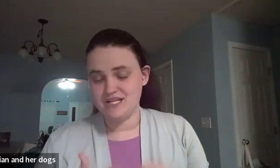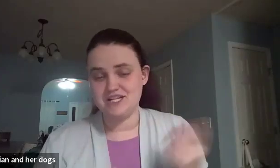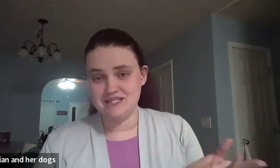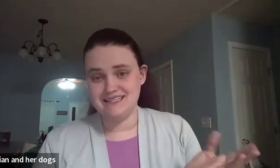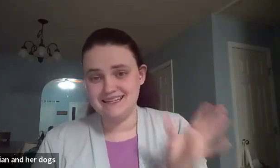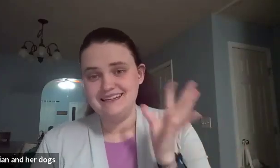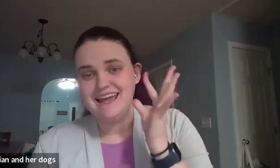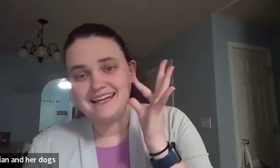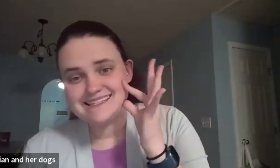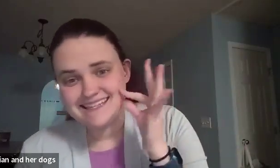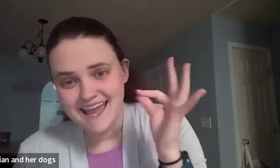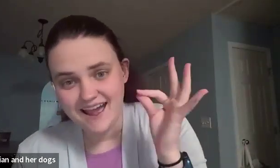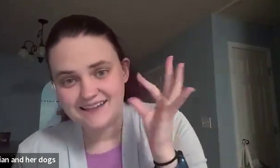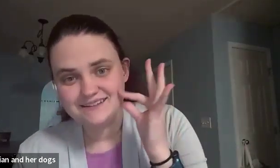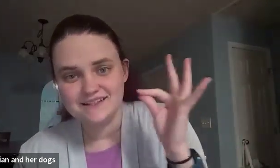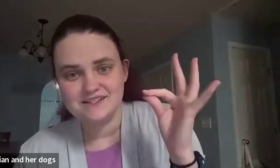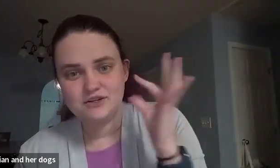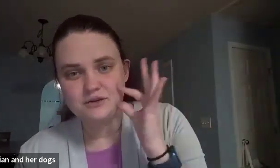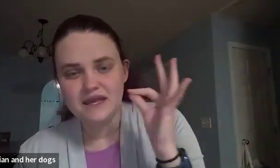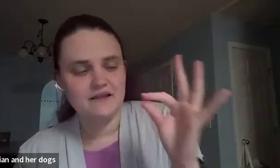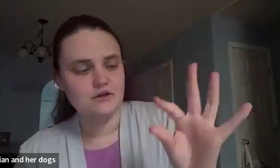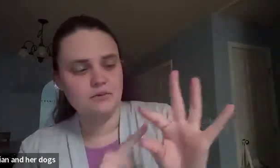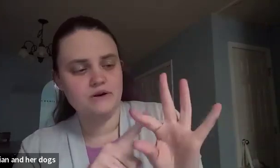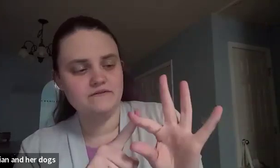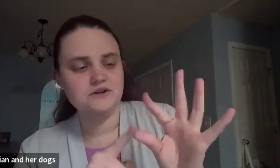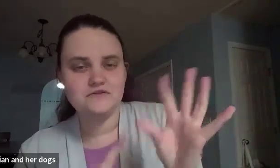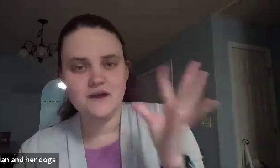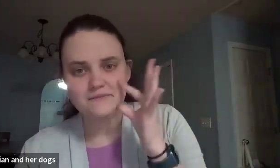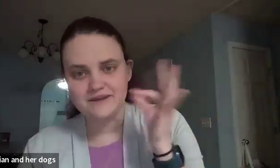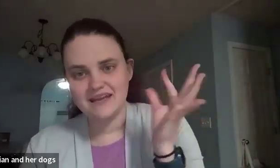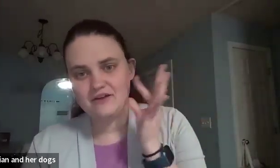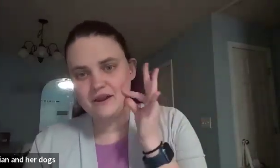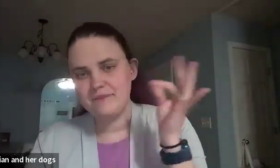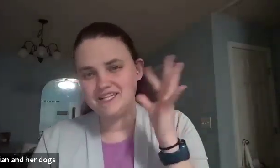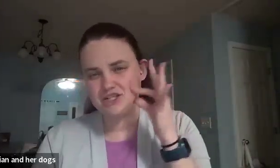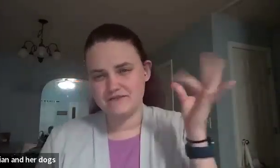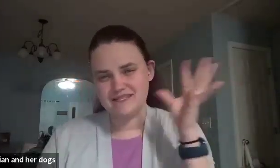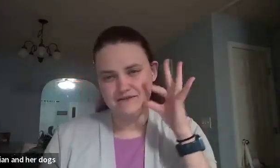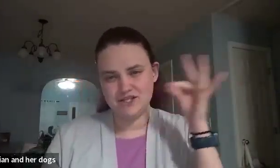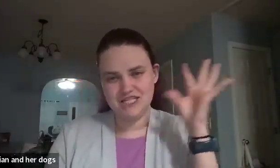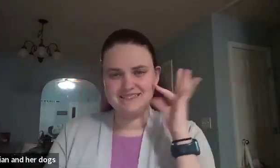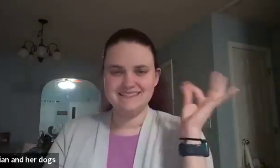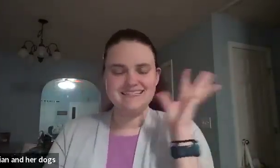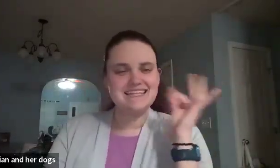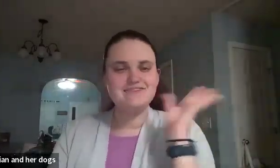which I just did, and it's cat. So you make like your pointer finger and your thumb come together and pinch off the side of your cheeks. It's like